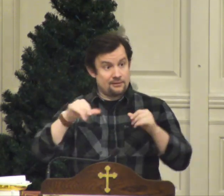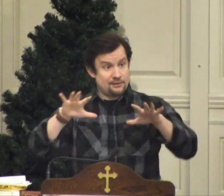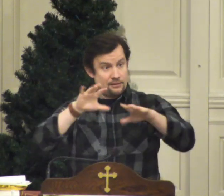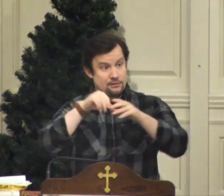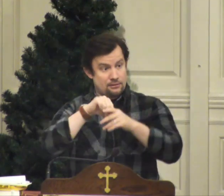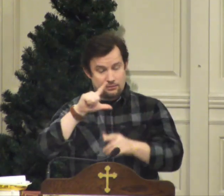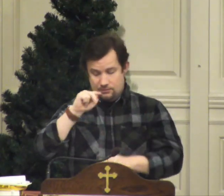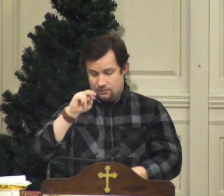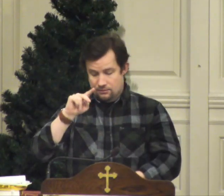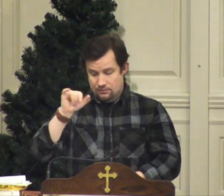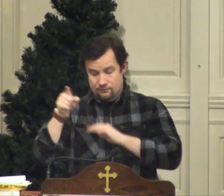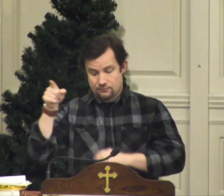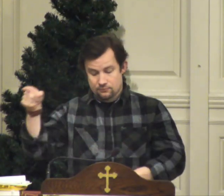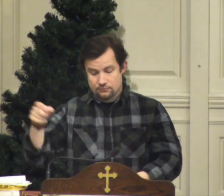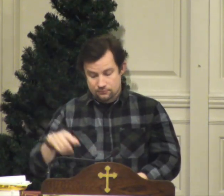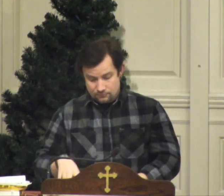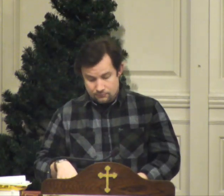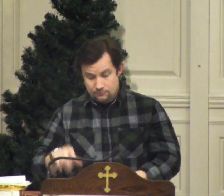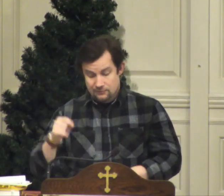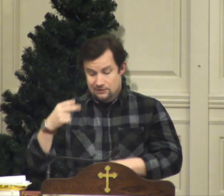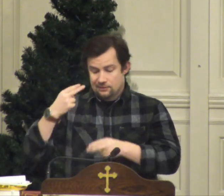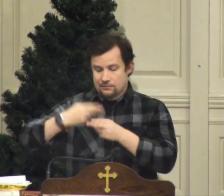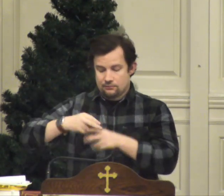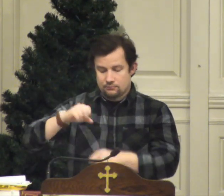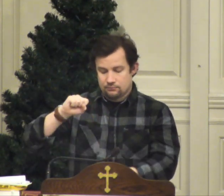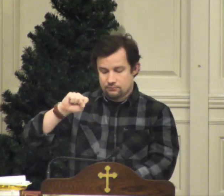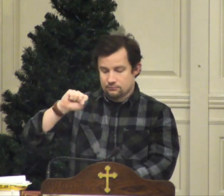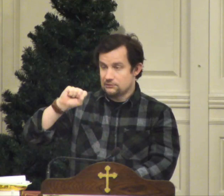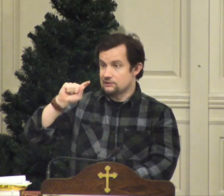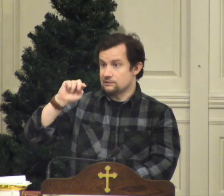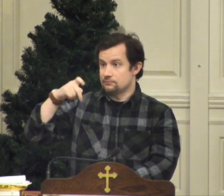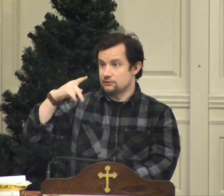The desert and the parched land will exult.